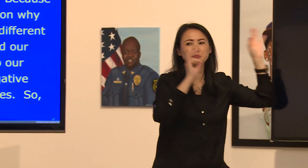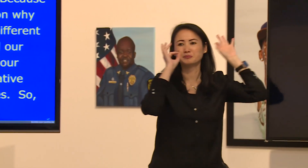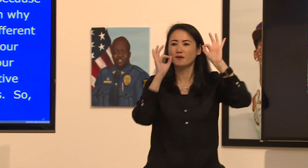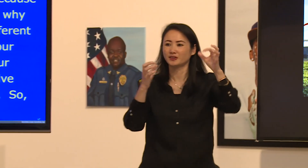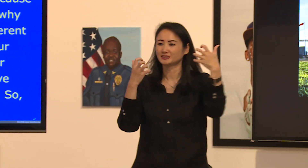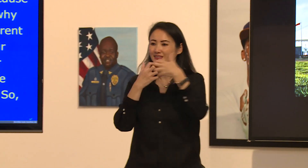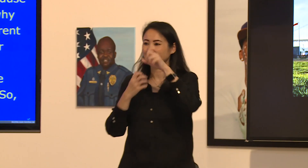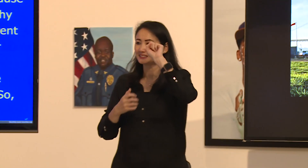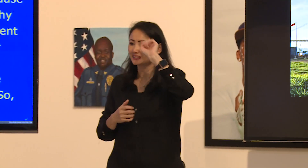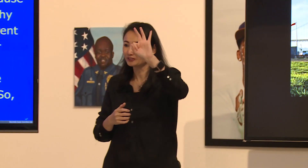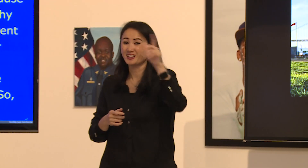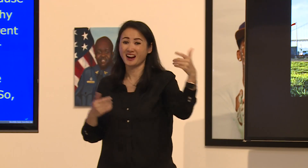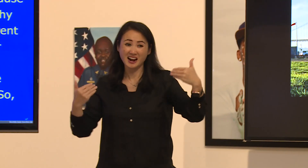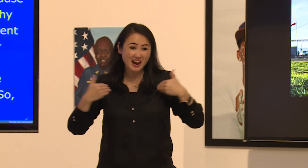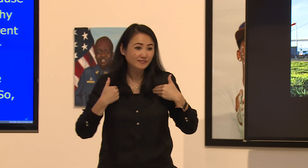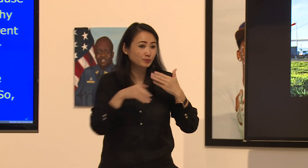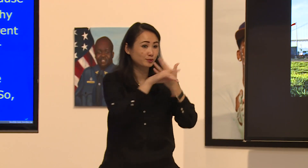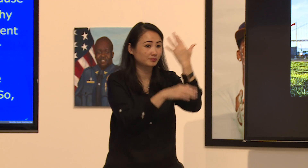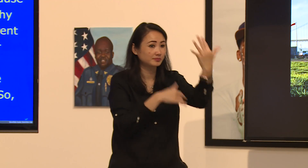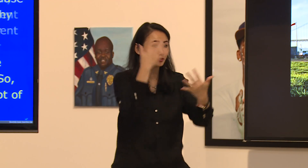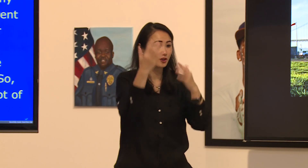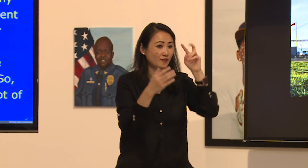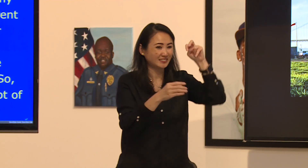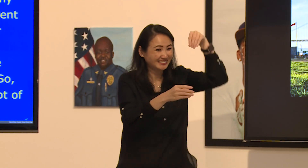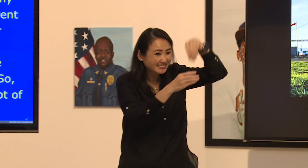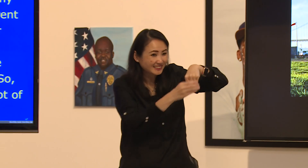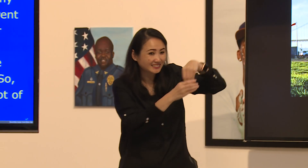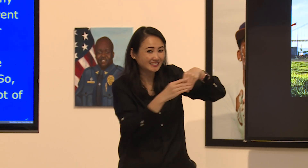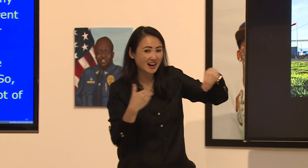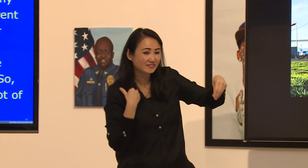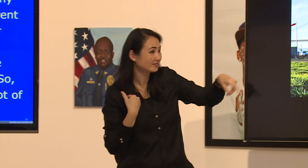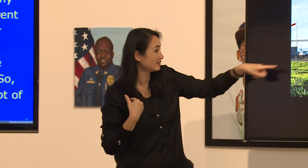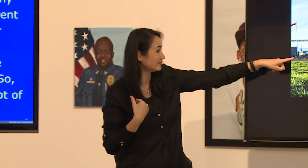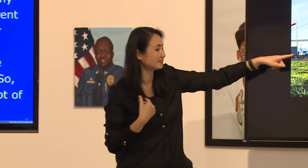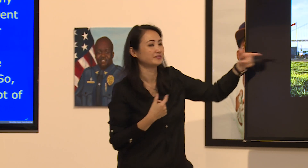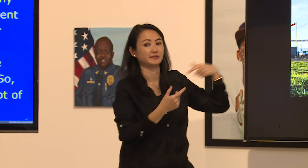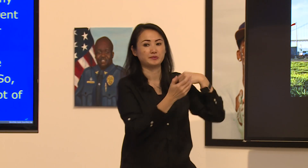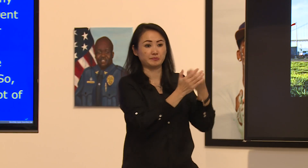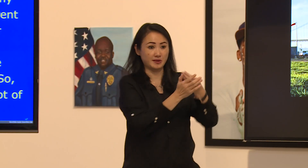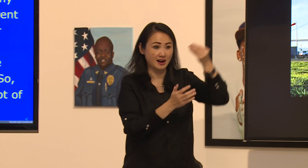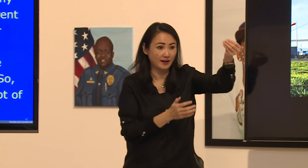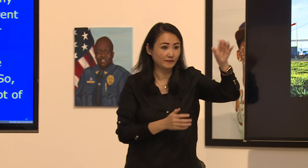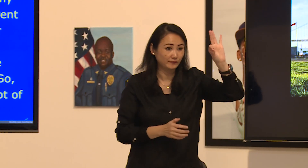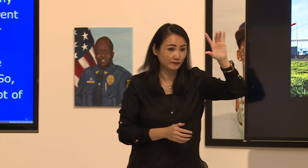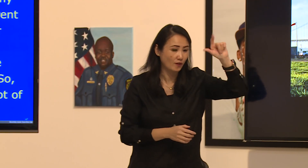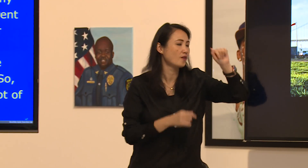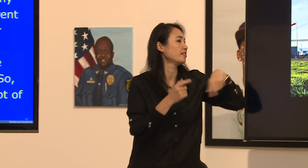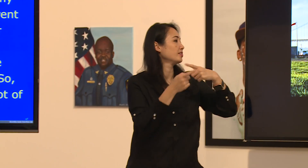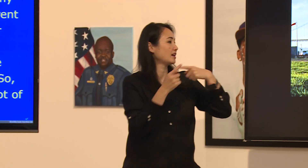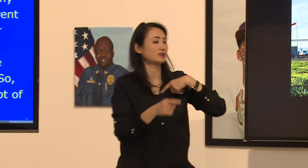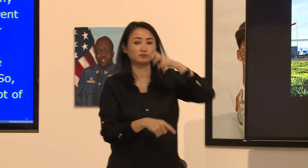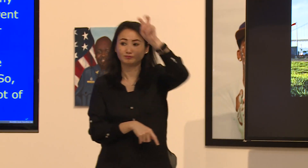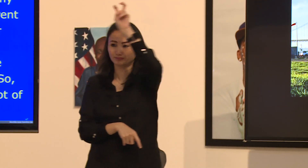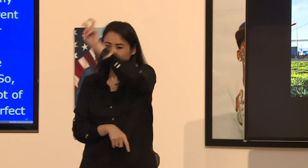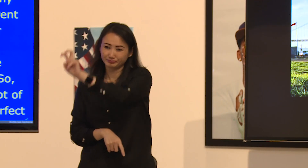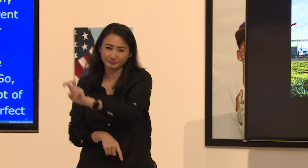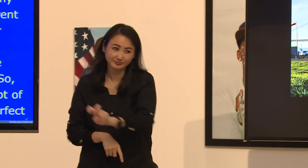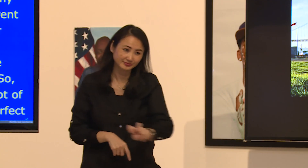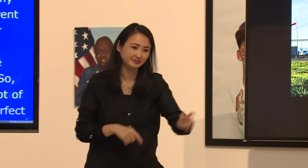It's perfect in San Francisco. And within this cable car, there's actually a wood-burning stove, and it travels all around to a variety